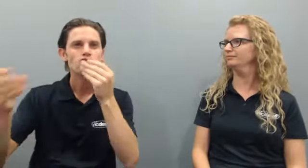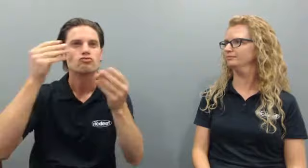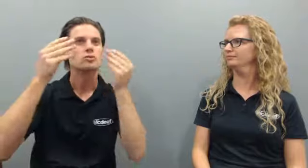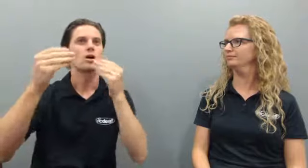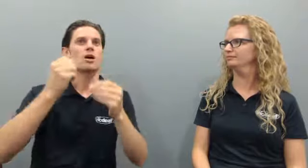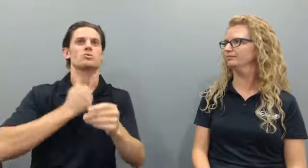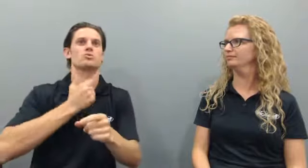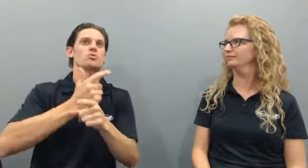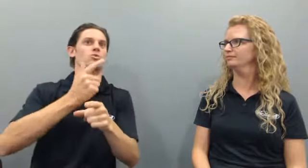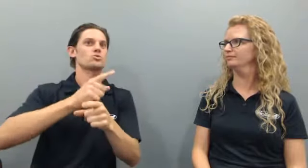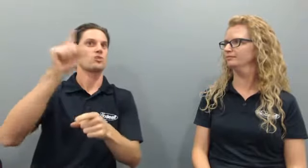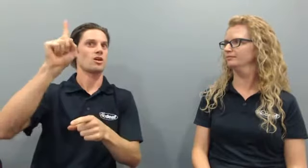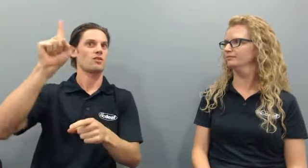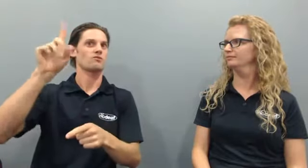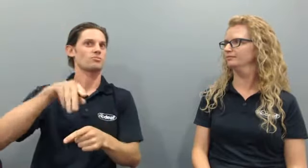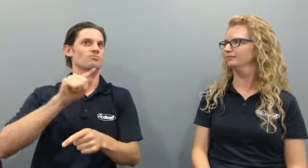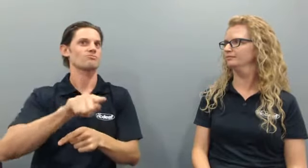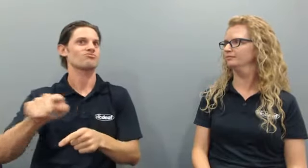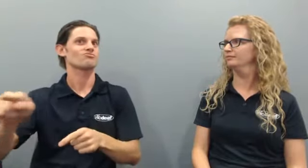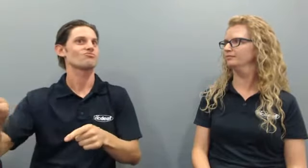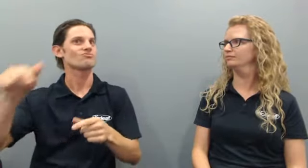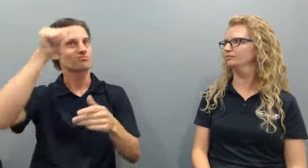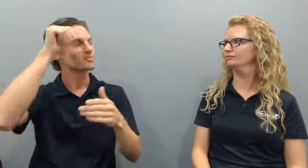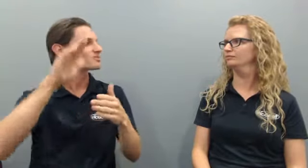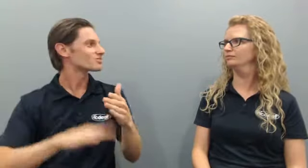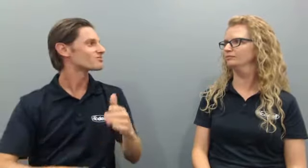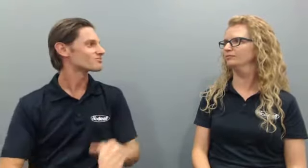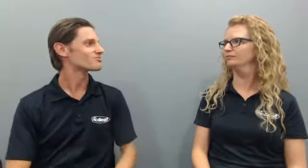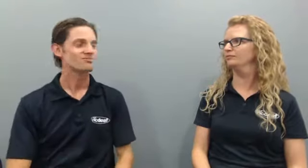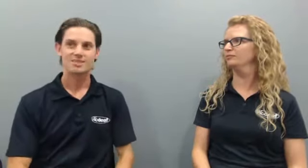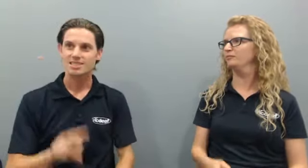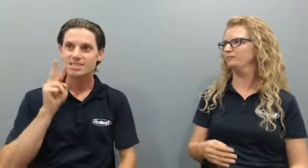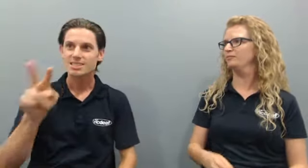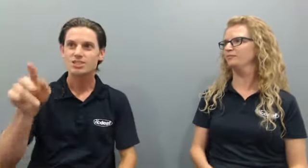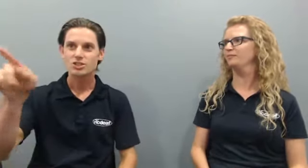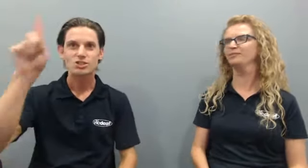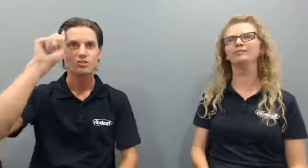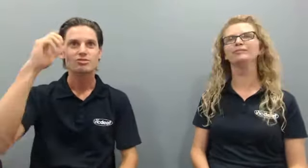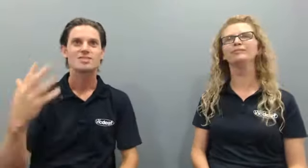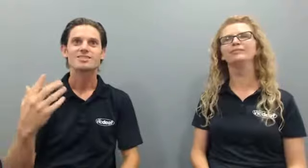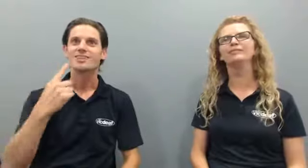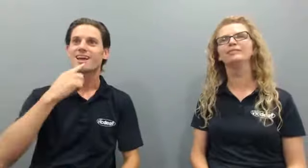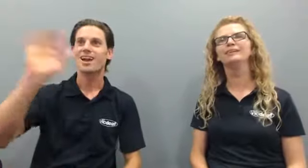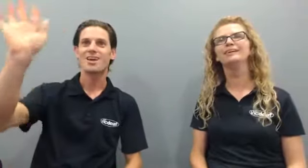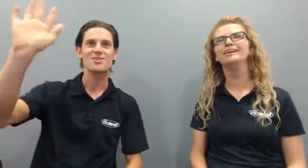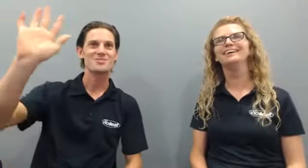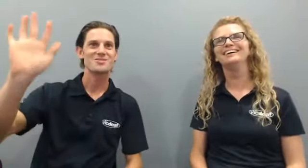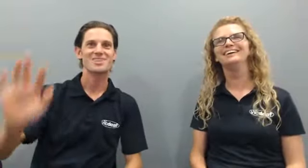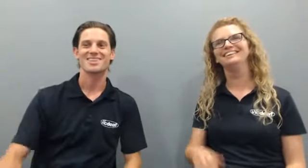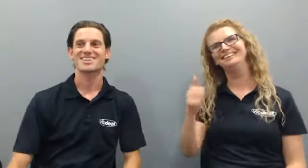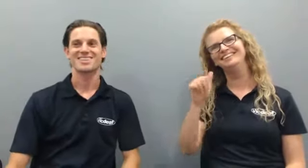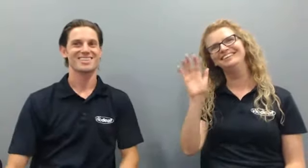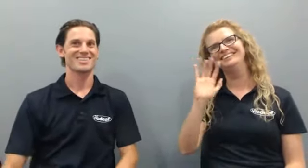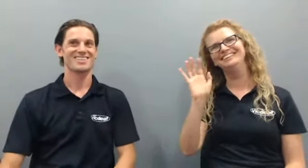in the Tasmanian context as well, and our experiences we're sharing tonight is what we've learned along the way. You can see Cherie said hello.